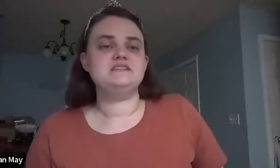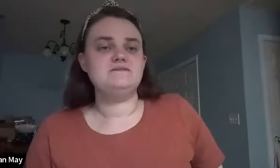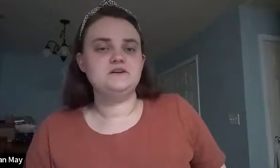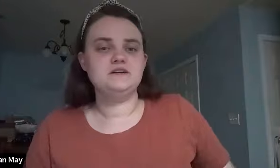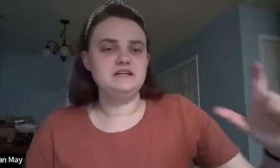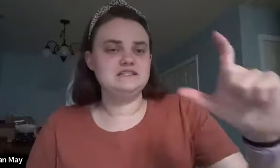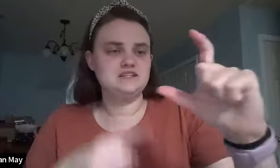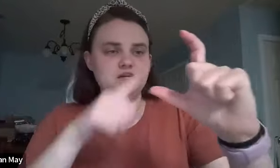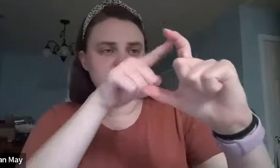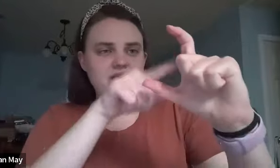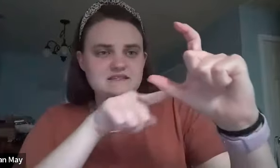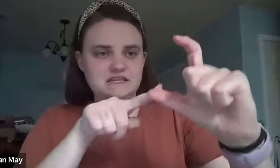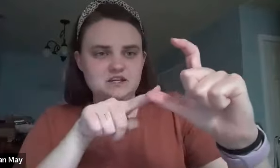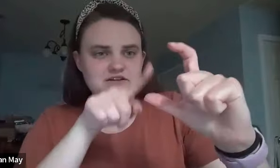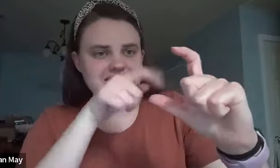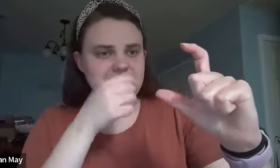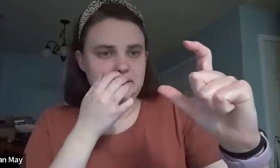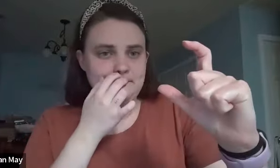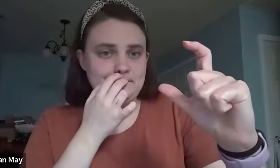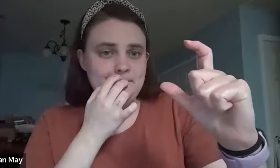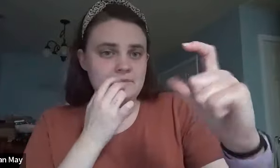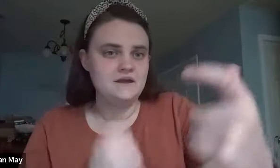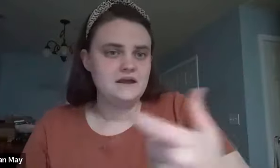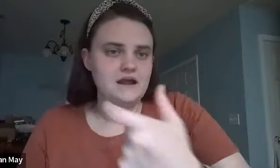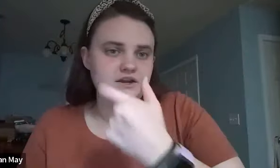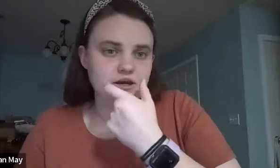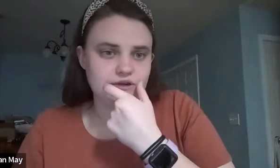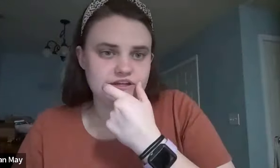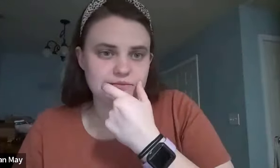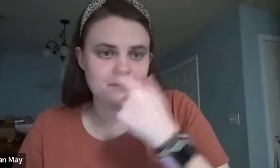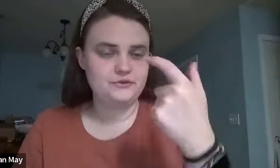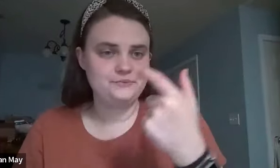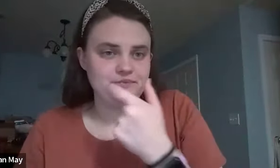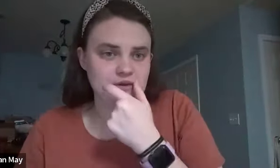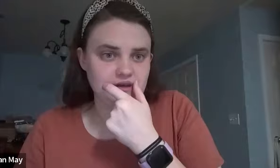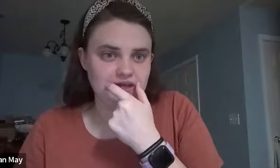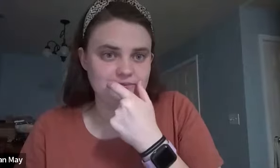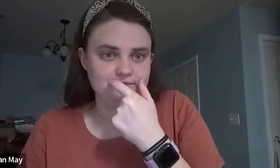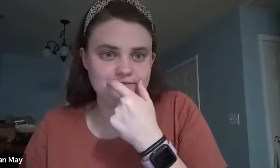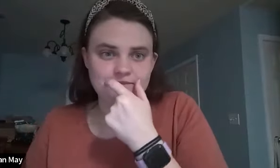sign for cookie is it's going to be like that singular C. And you're going to bring it to your mouth. Cookie.